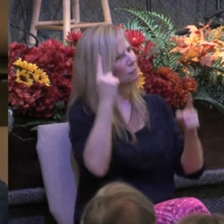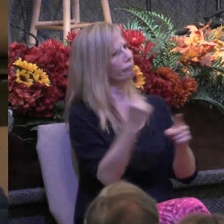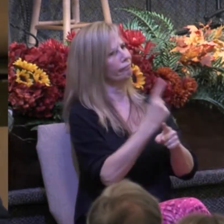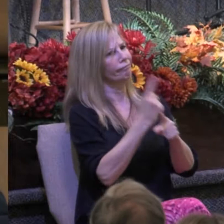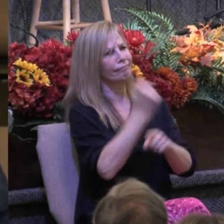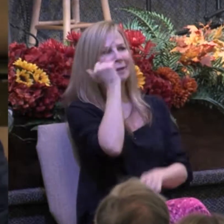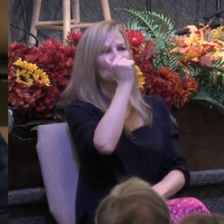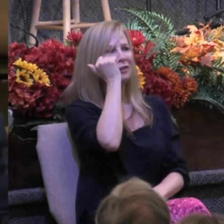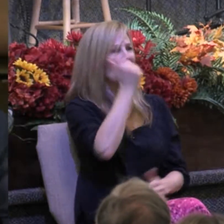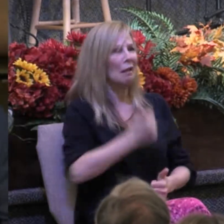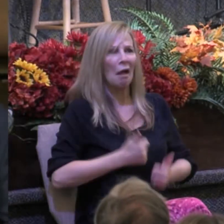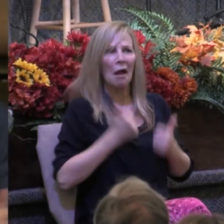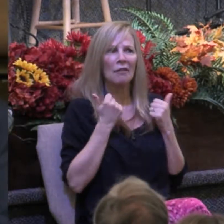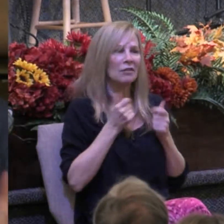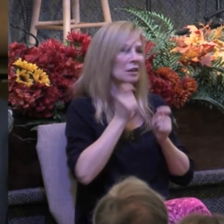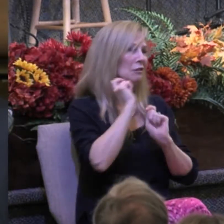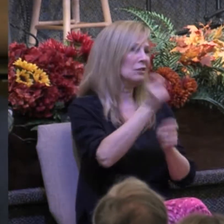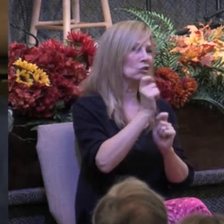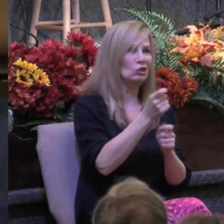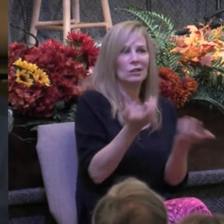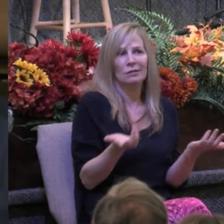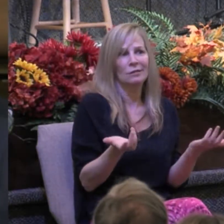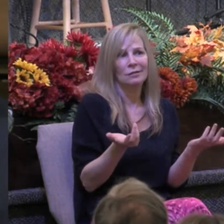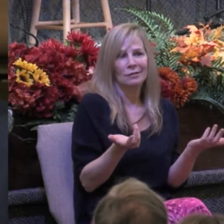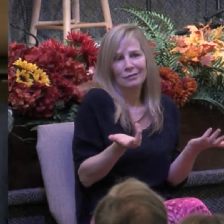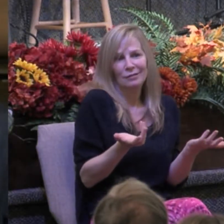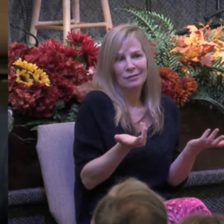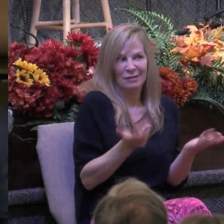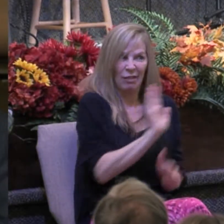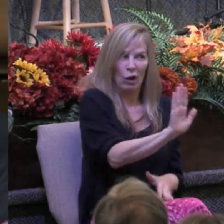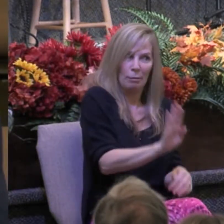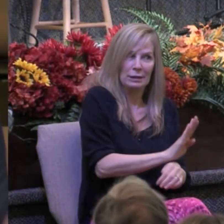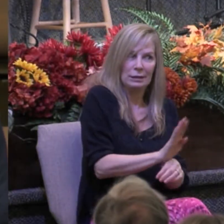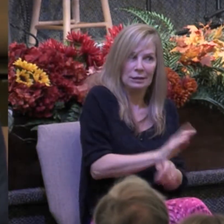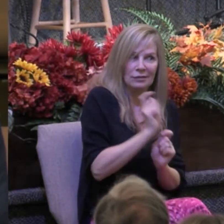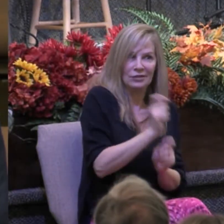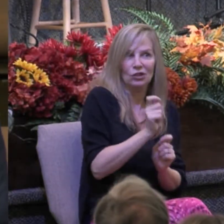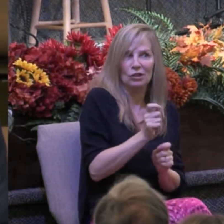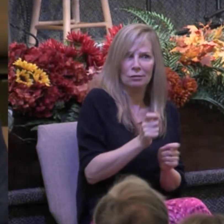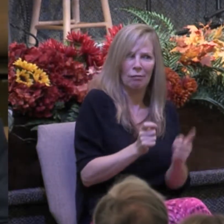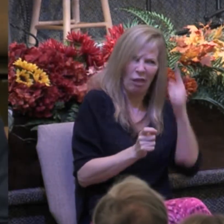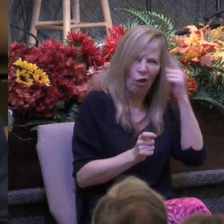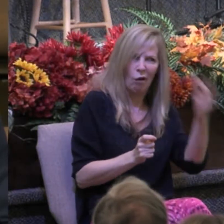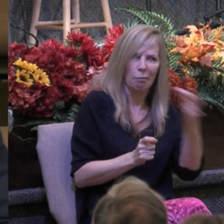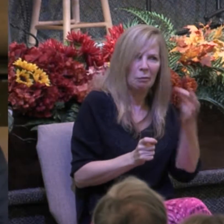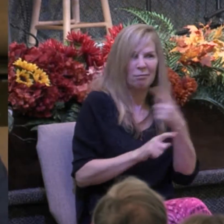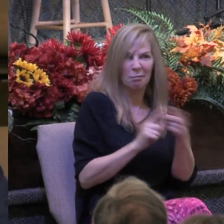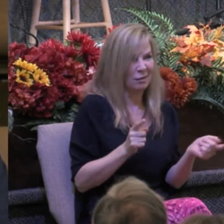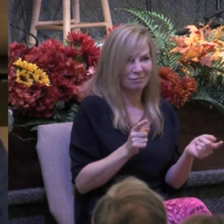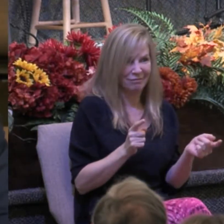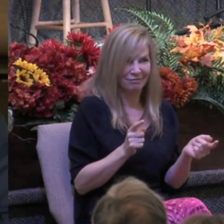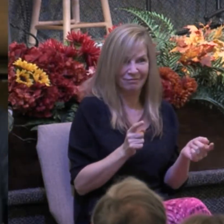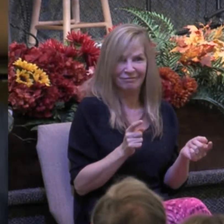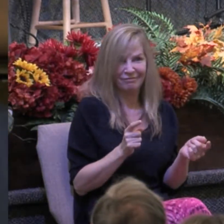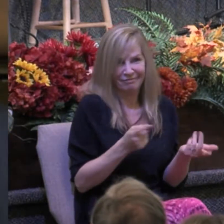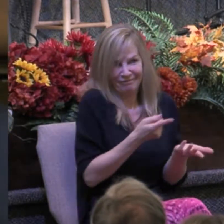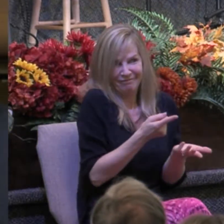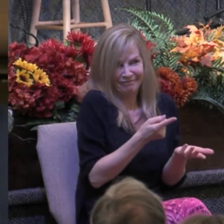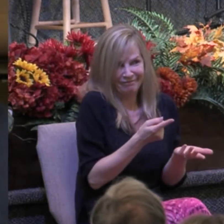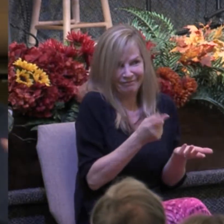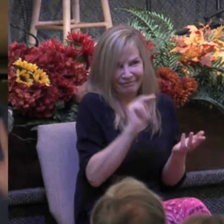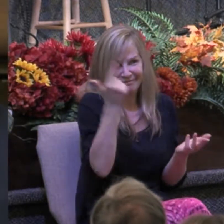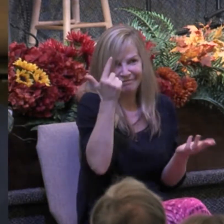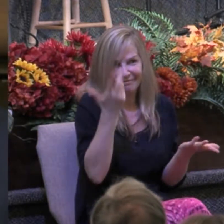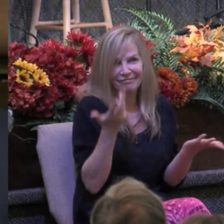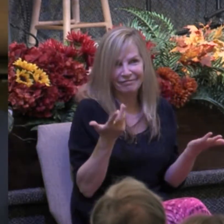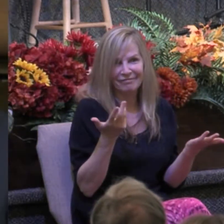mundane things of life, and in their case, it wasn't actually mundane, it was their business, fishing, but success in something that they weren't used to, and that